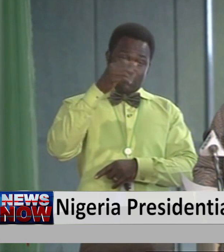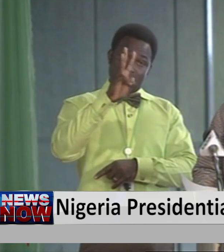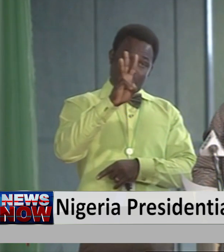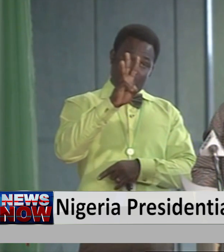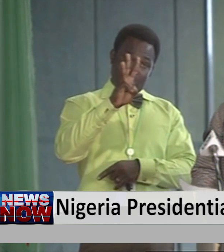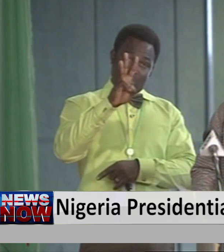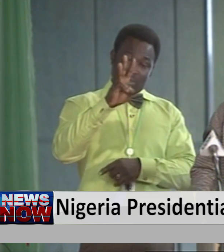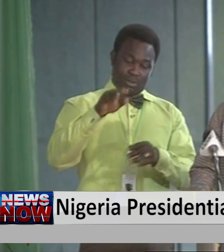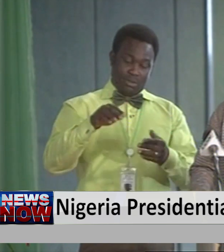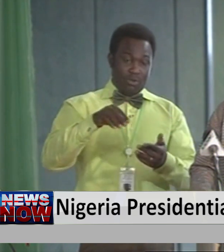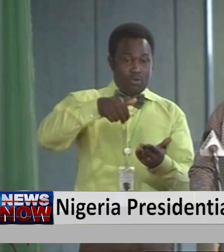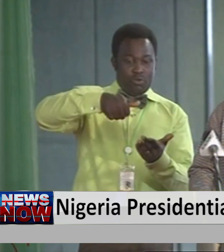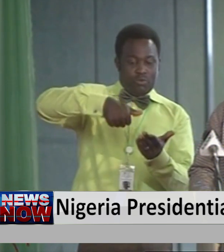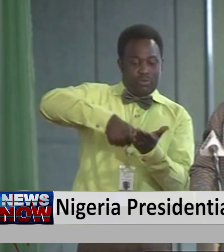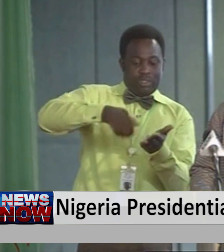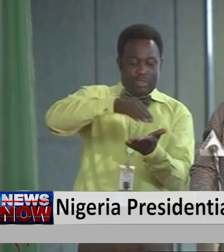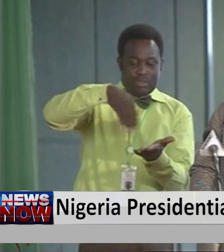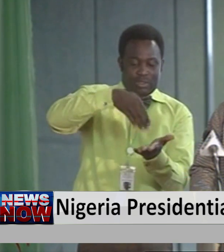6 polling units